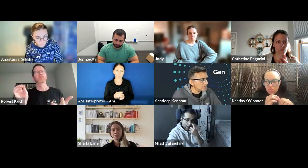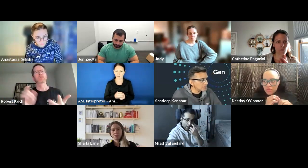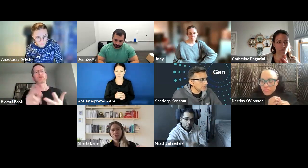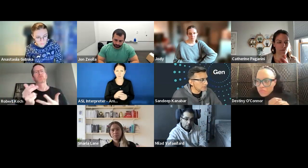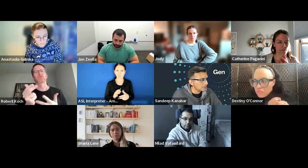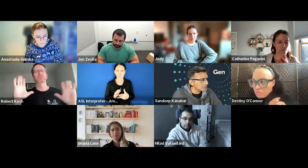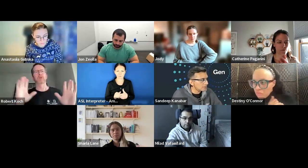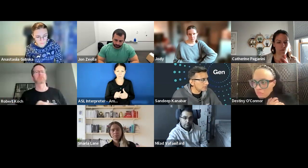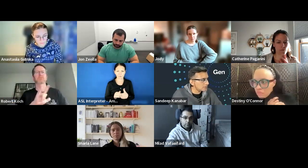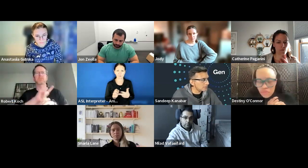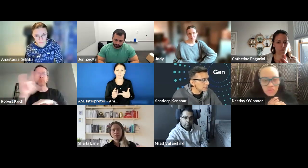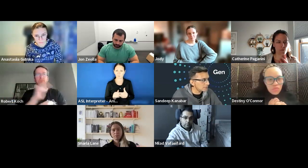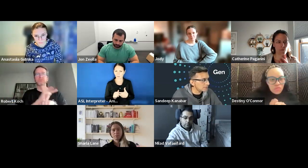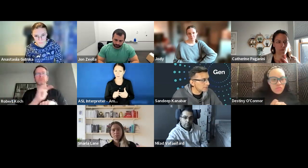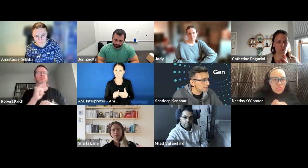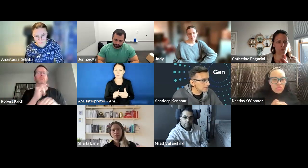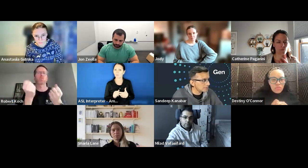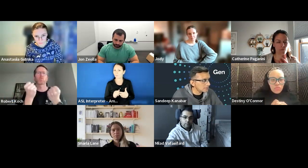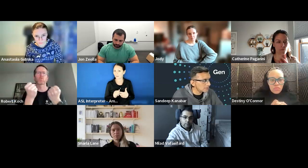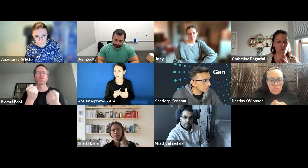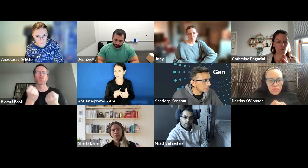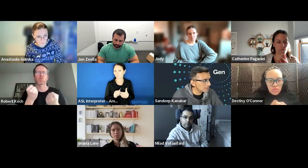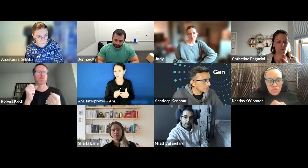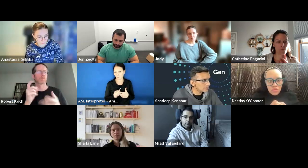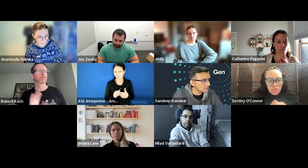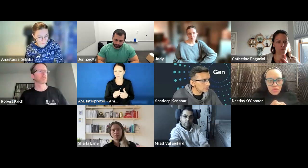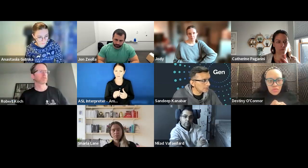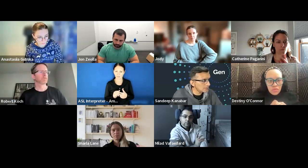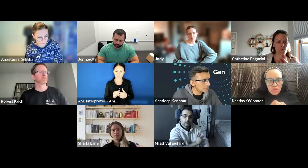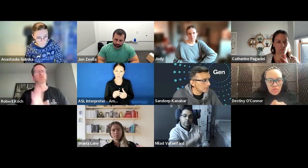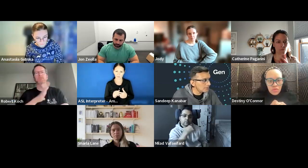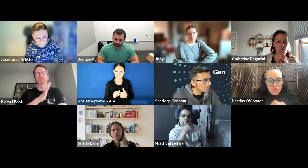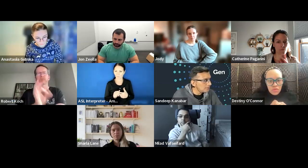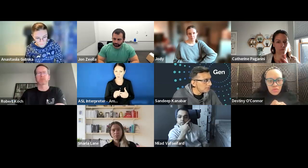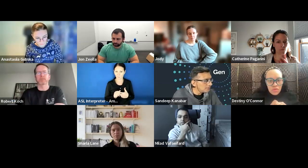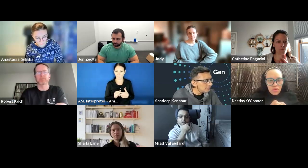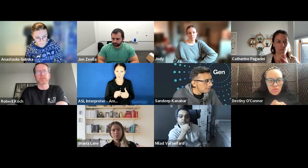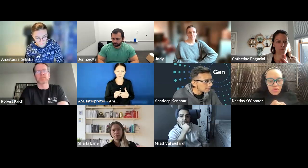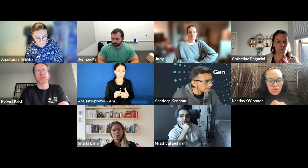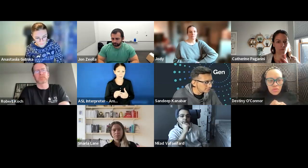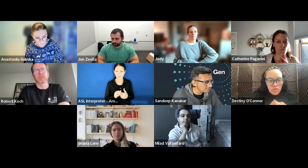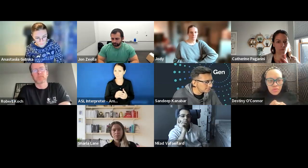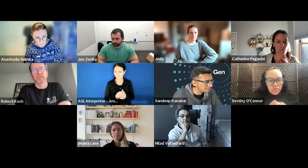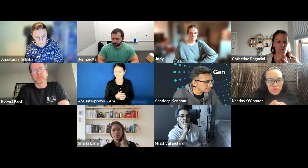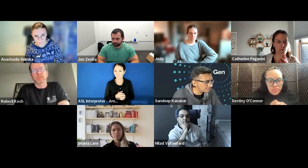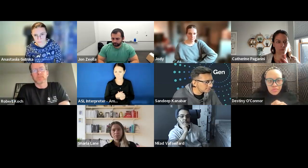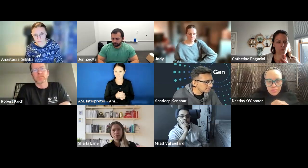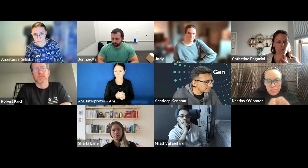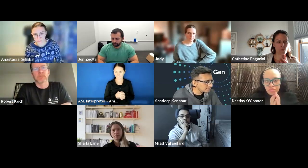brain here. Scholarships, registrations, hotel. Yep. Flights we'll hold off on as well until we know more. But yeah.